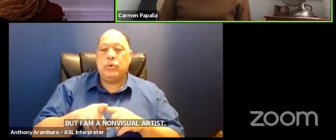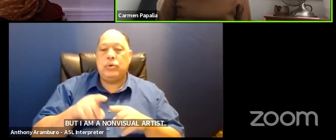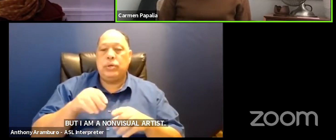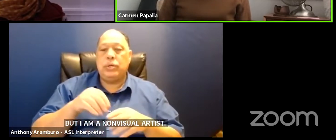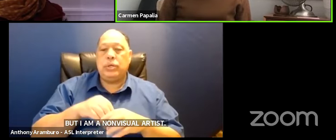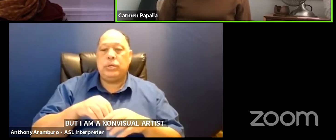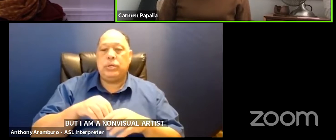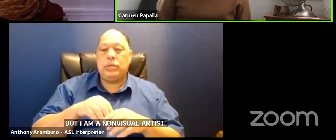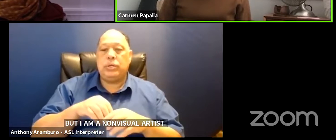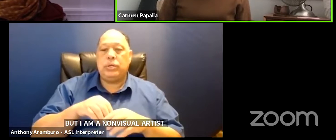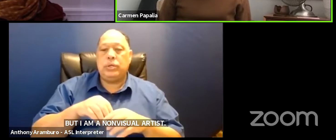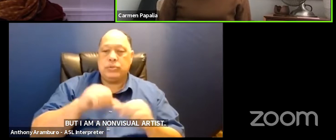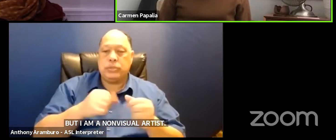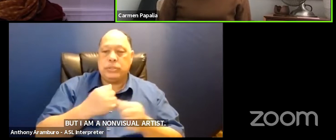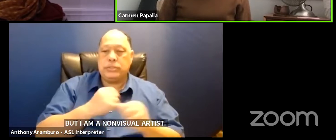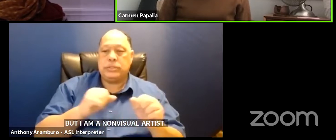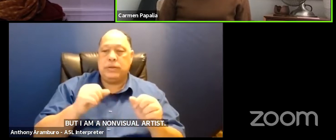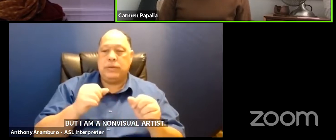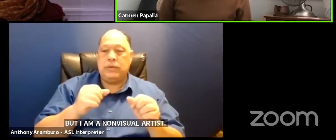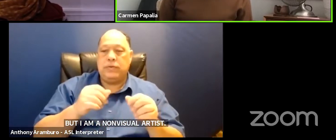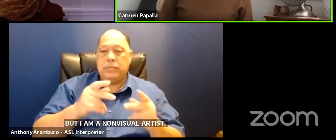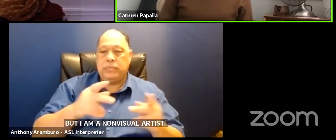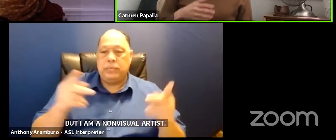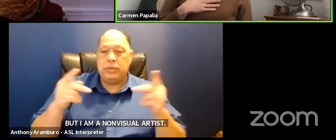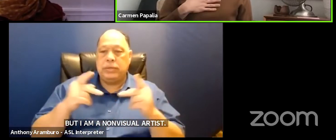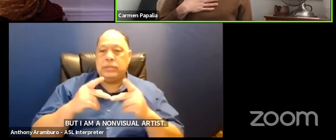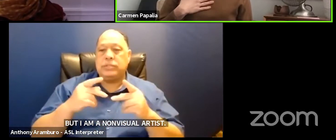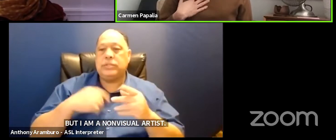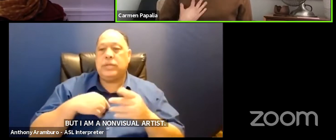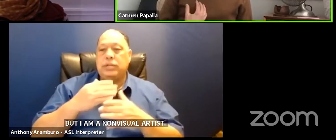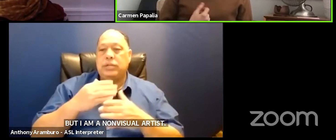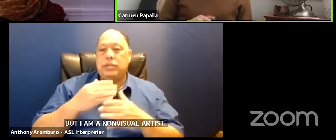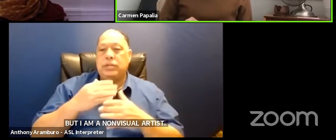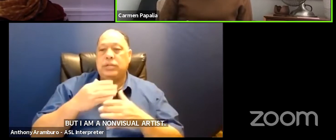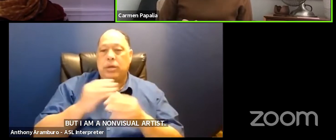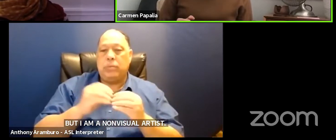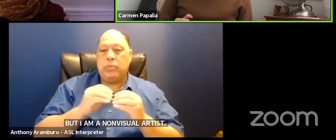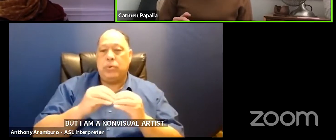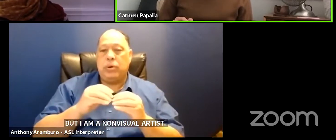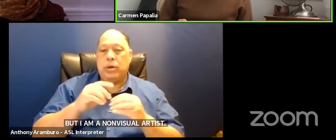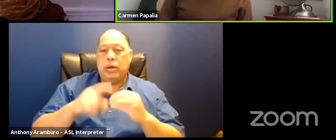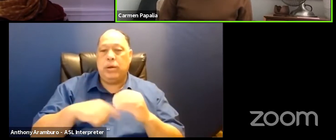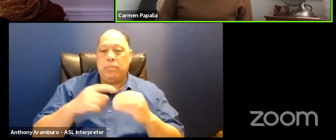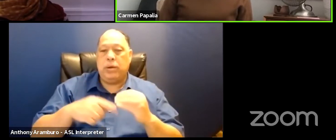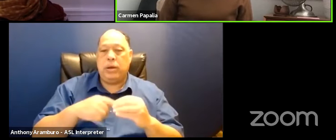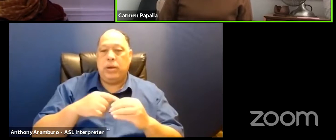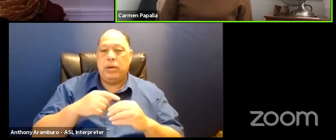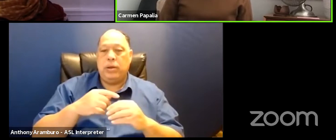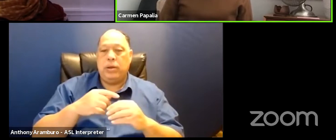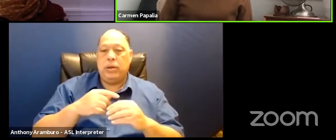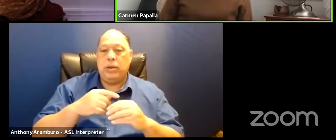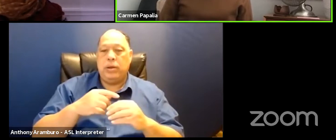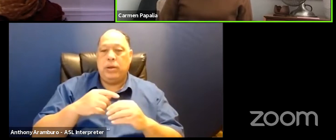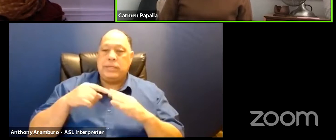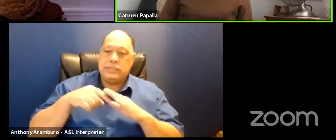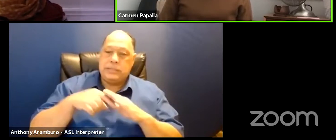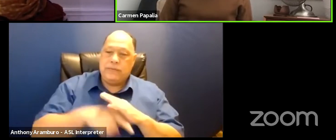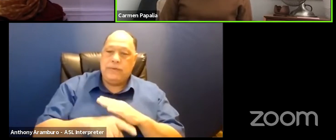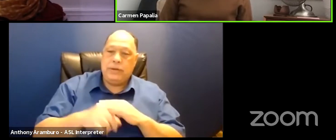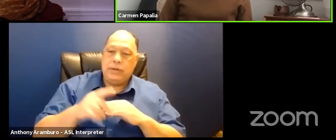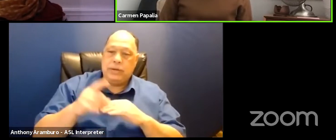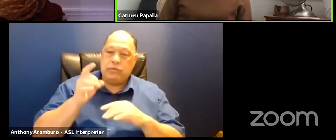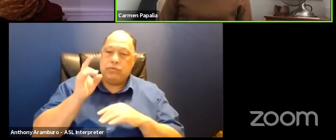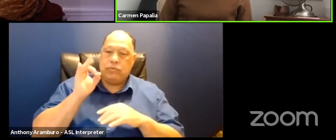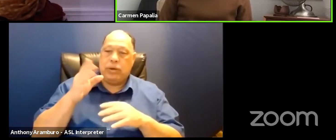safe conditions, I share more about my severe chronic pain condition. Today, I'll just leave it